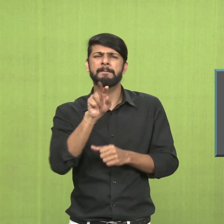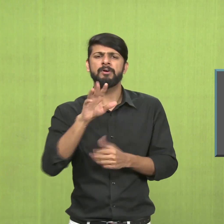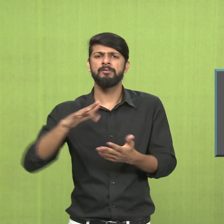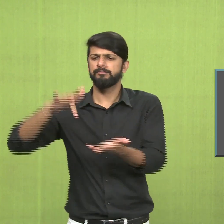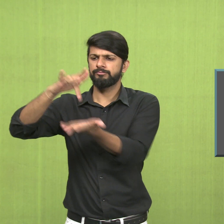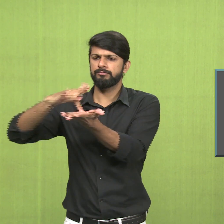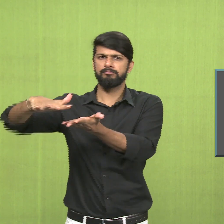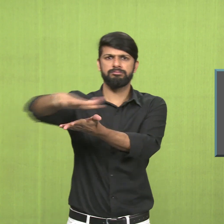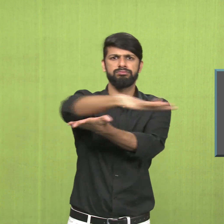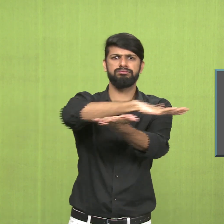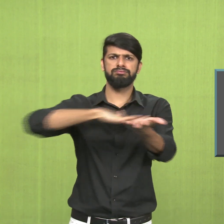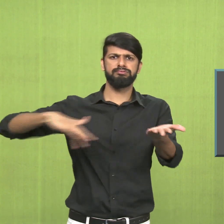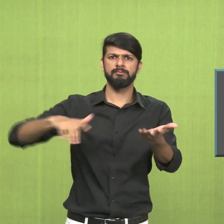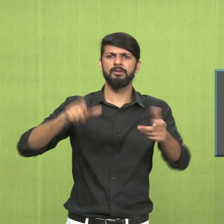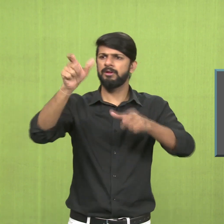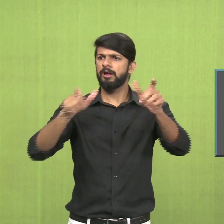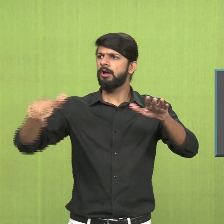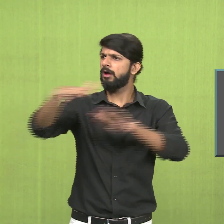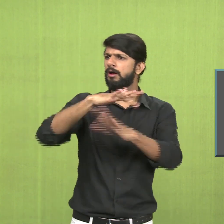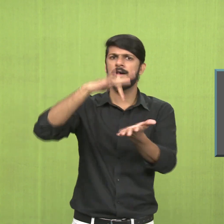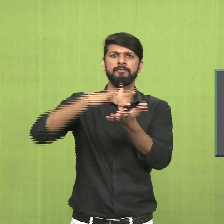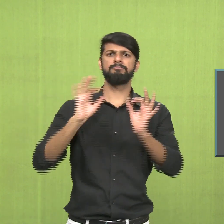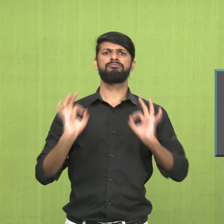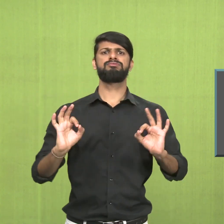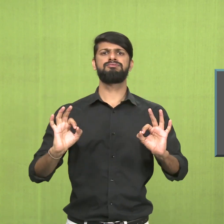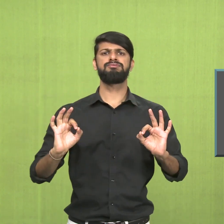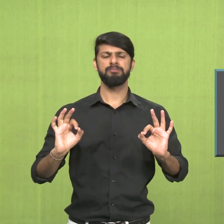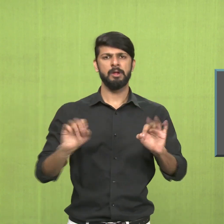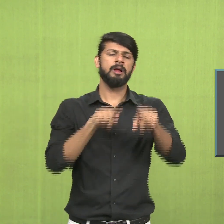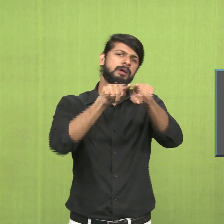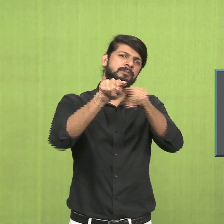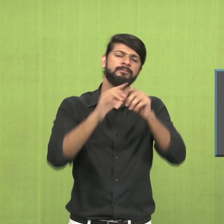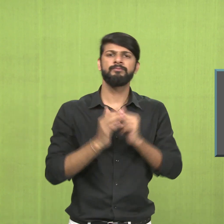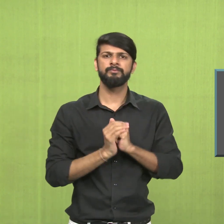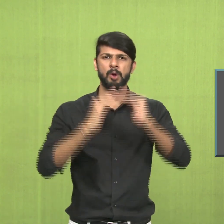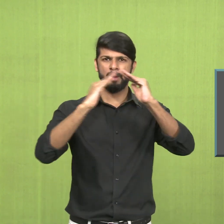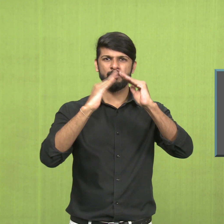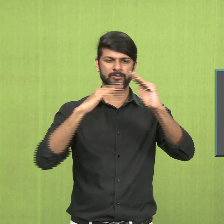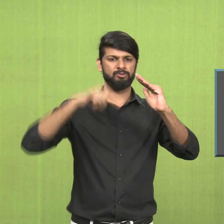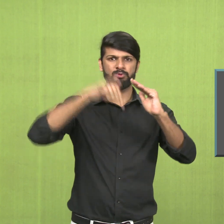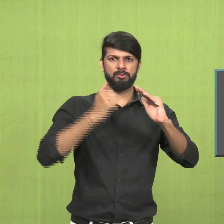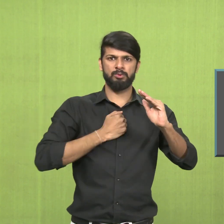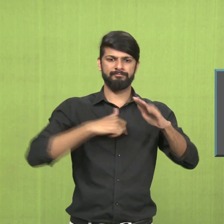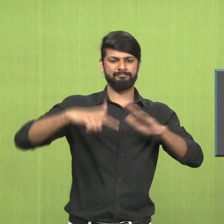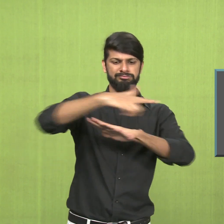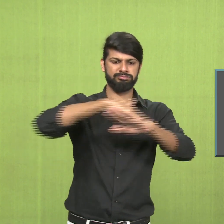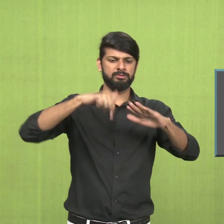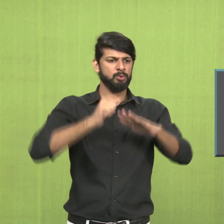Ambience means the surrounding of any area. Wherever you are, the surroundings are known as ambience. For example, the home environment, if I am at